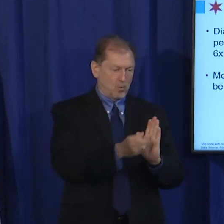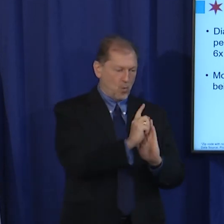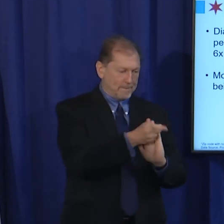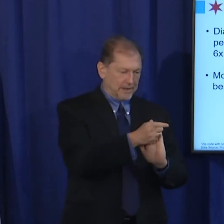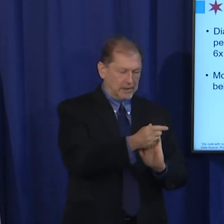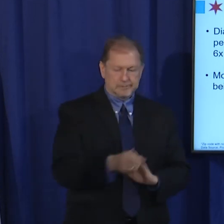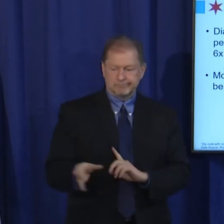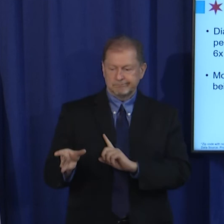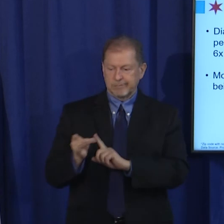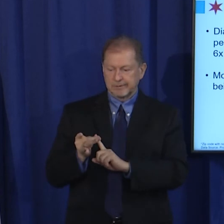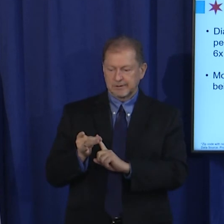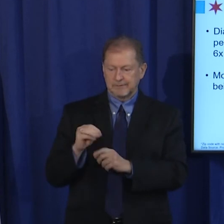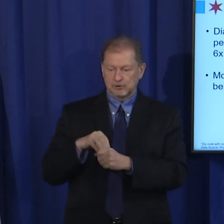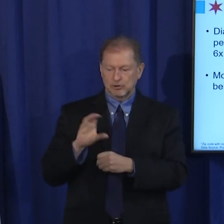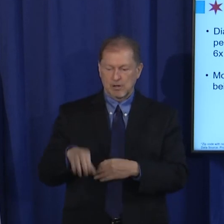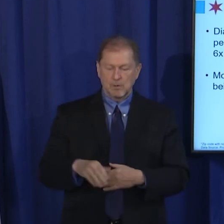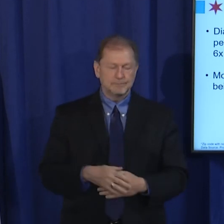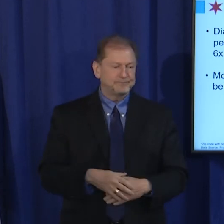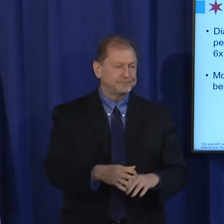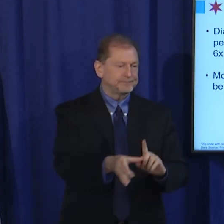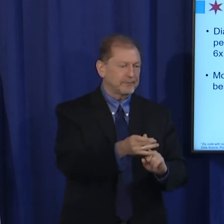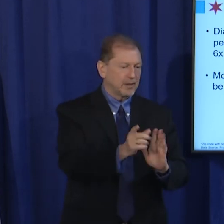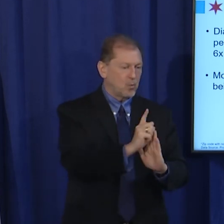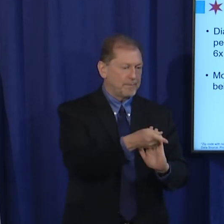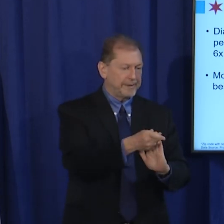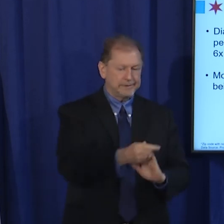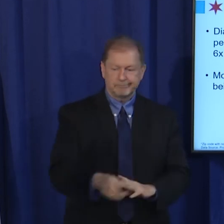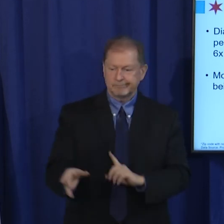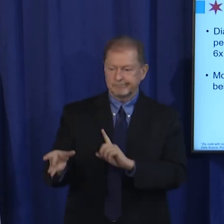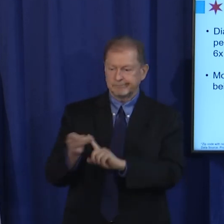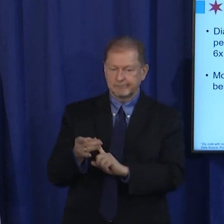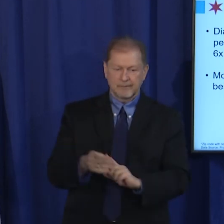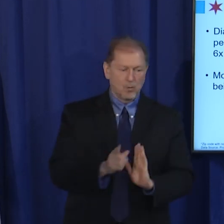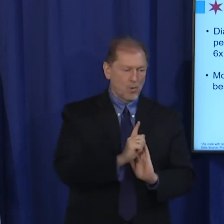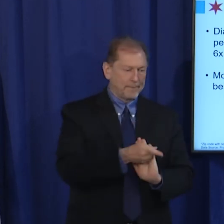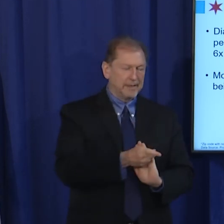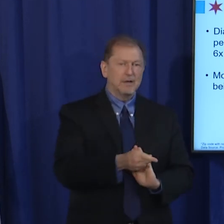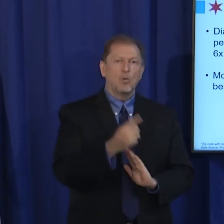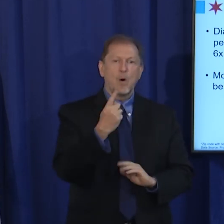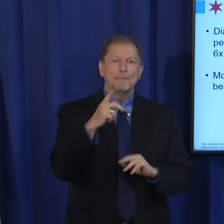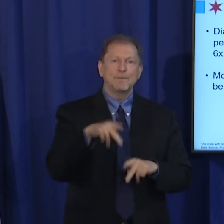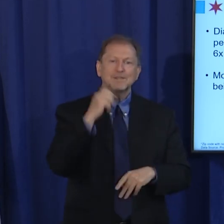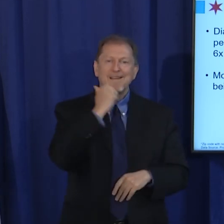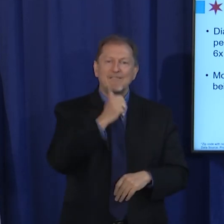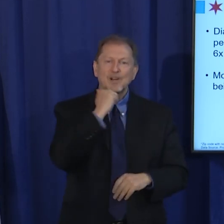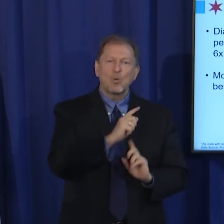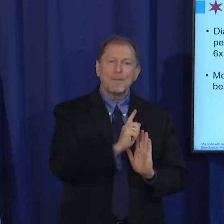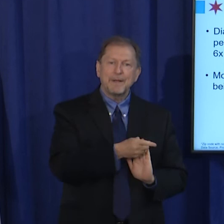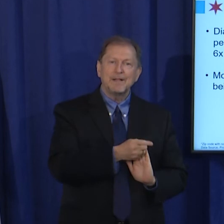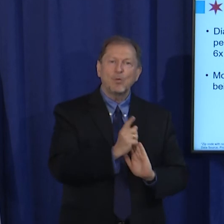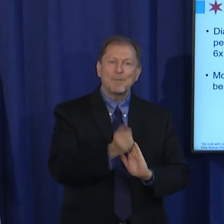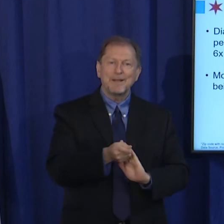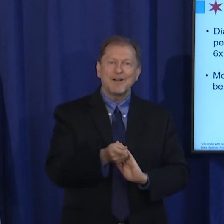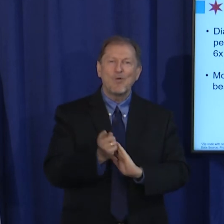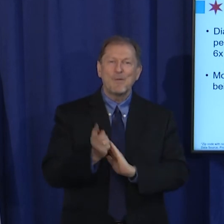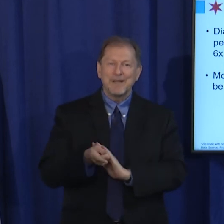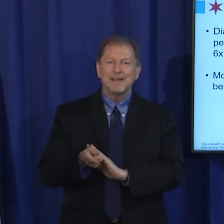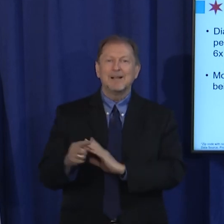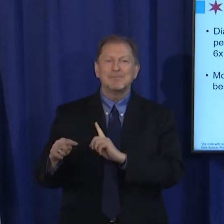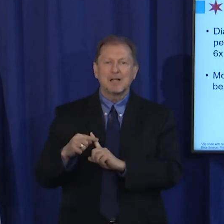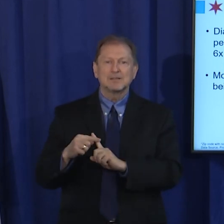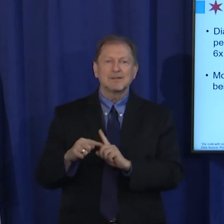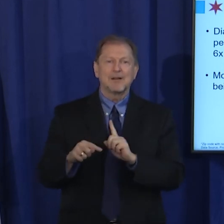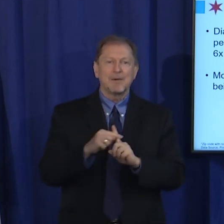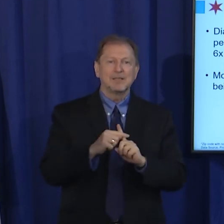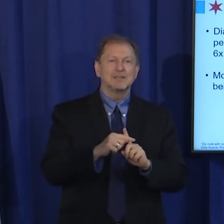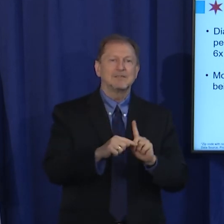minute, assuming that we're testing 24 hours per day. And our test positivity, although we've started to see a little bit